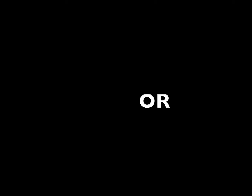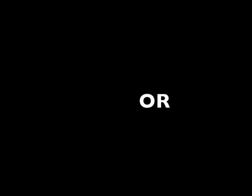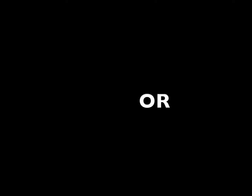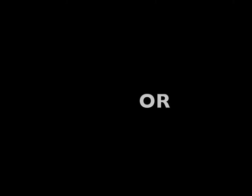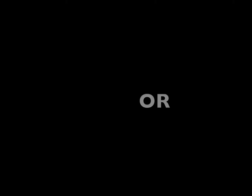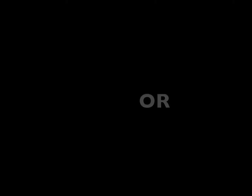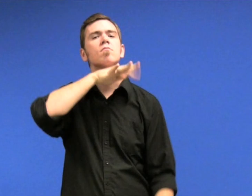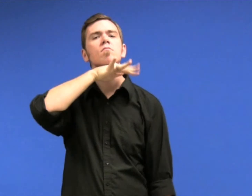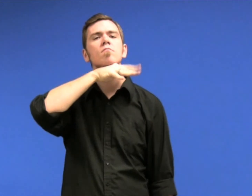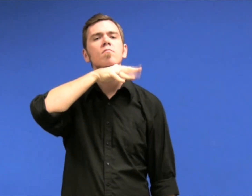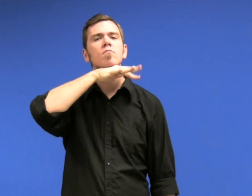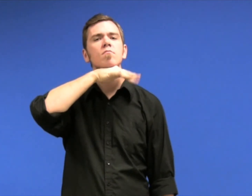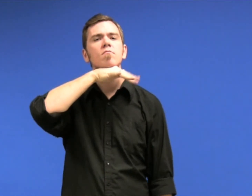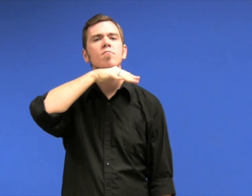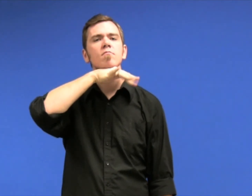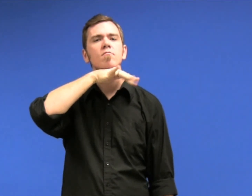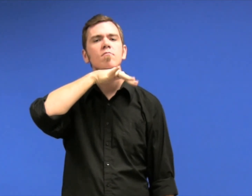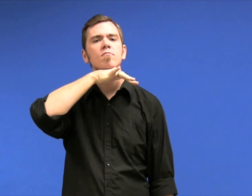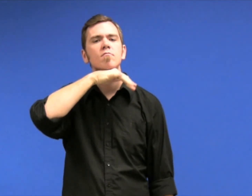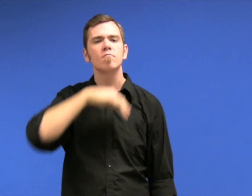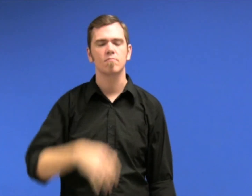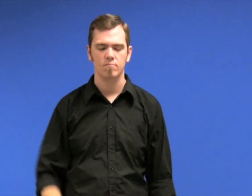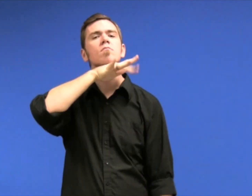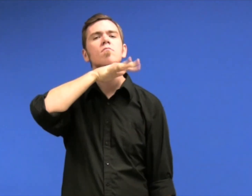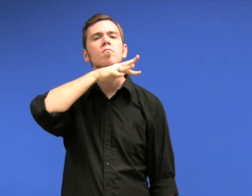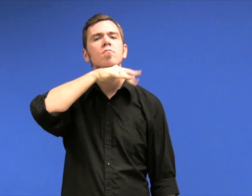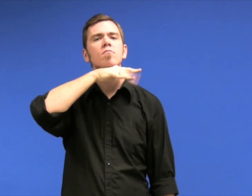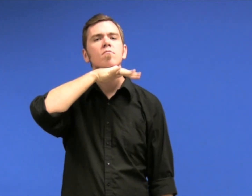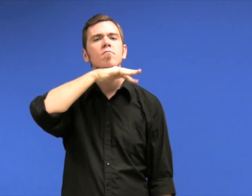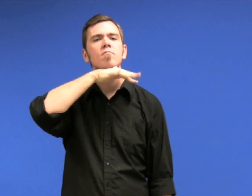you can wiggle your fingers. So dirty, dirty.